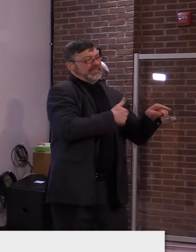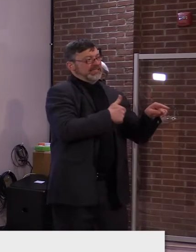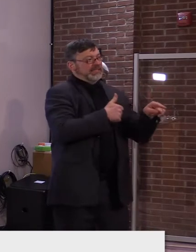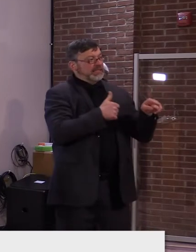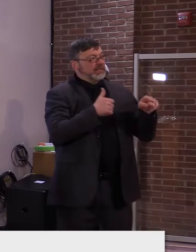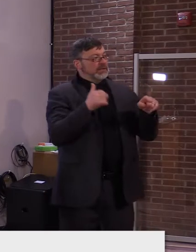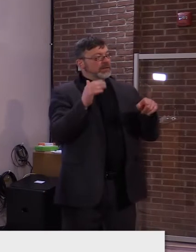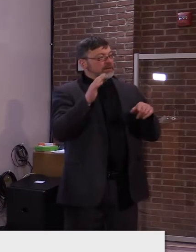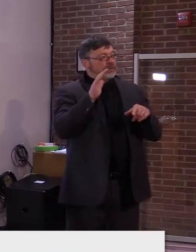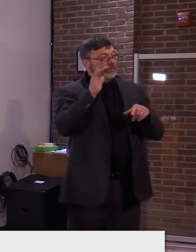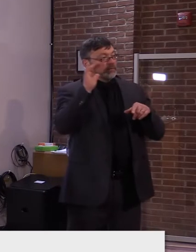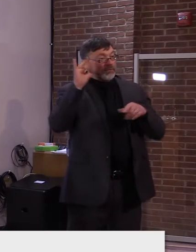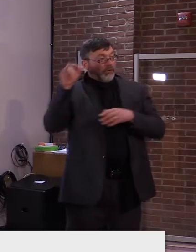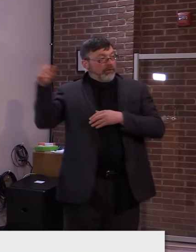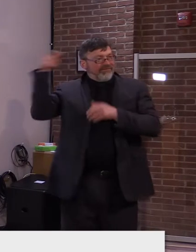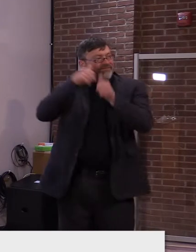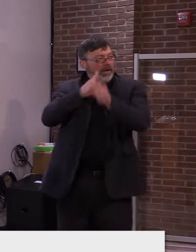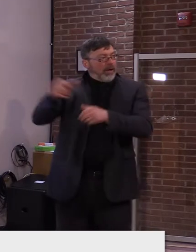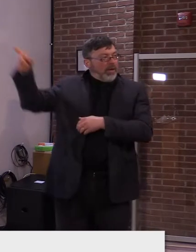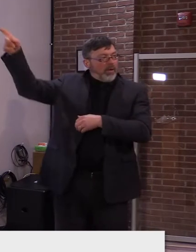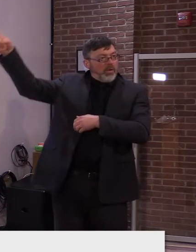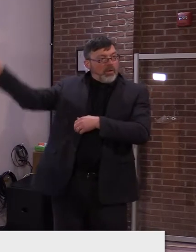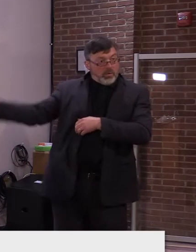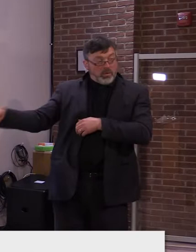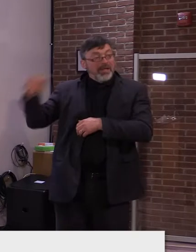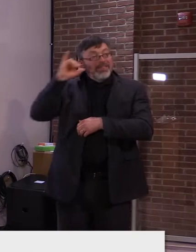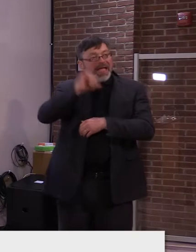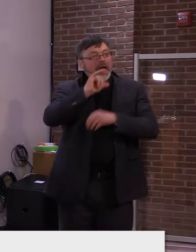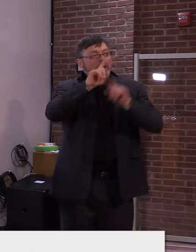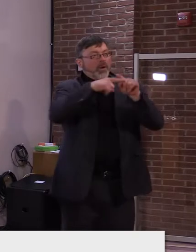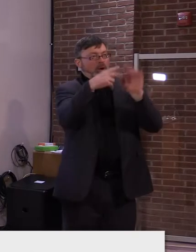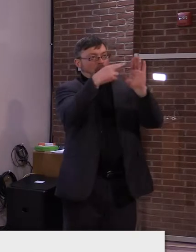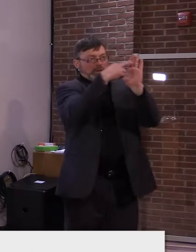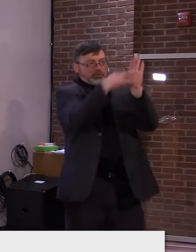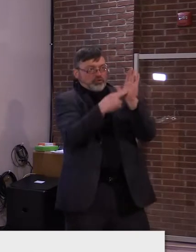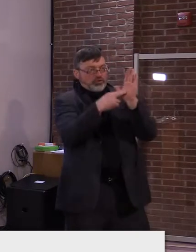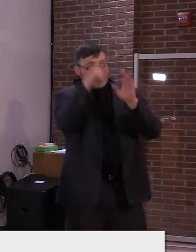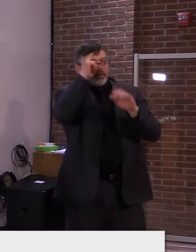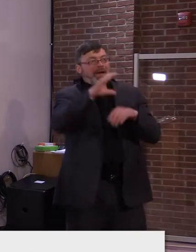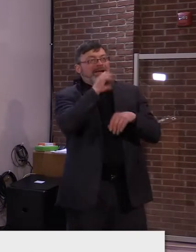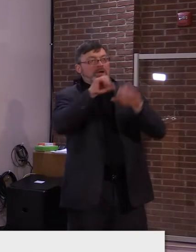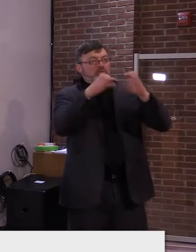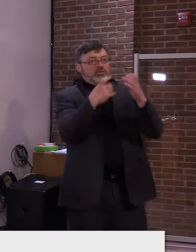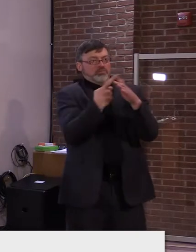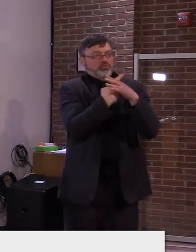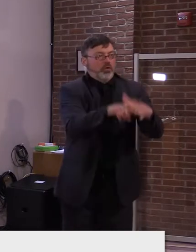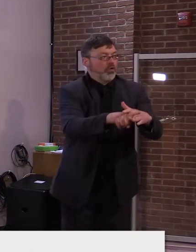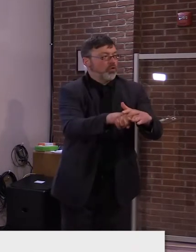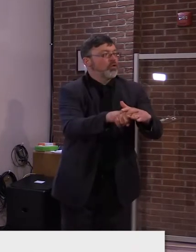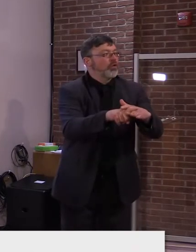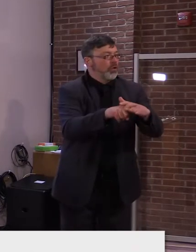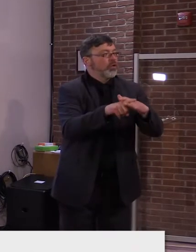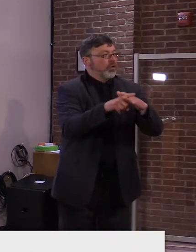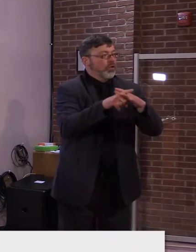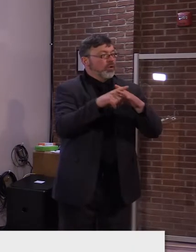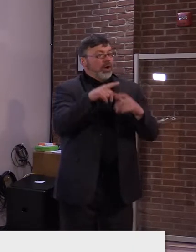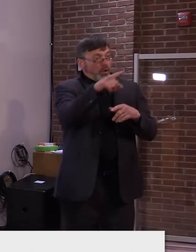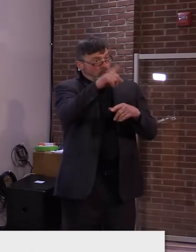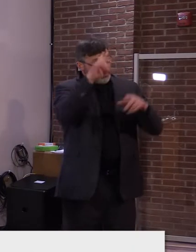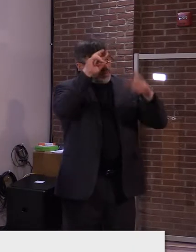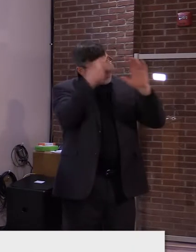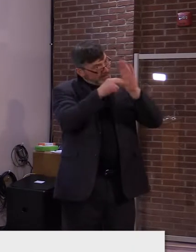be vaccinated. It will take some time to be fully vaccinated. It will